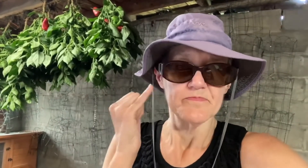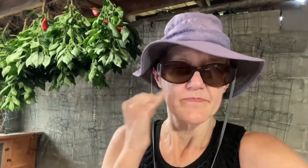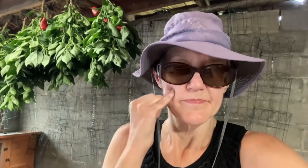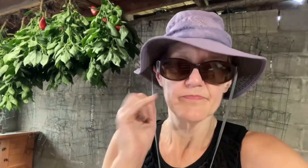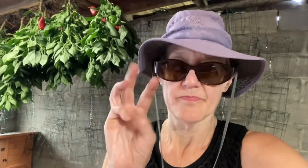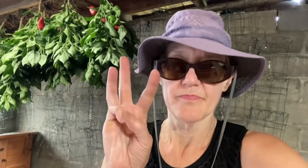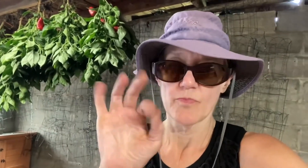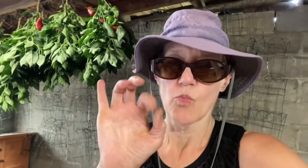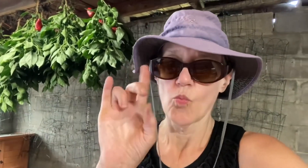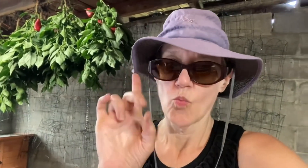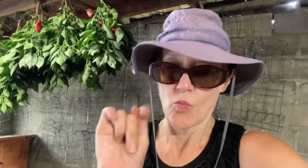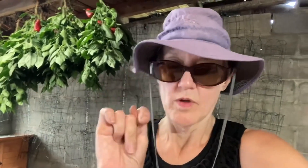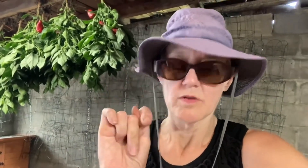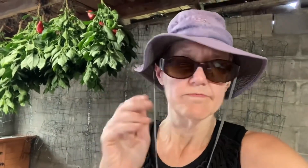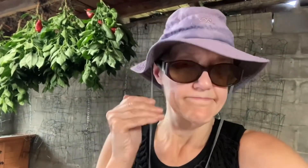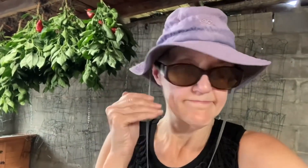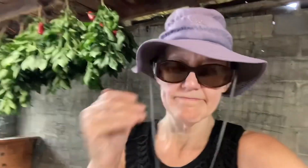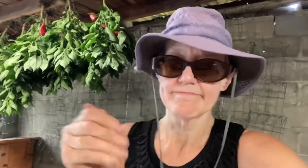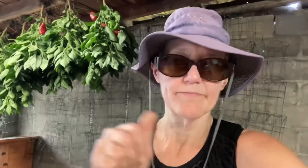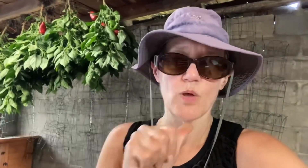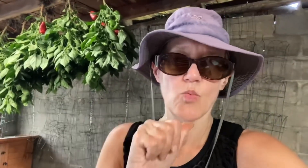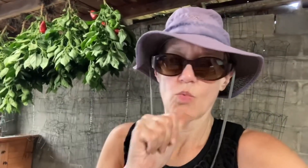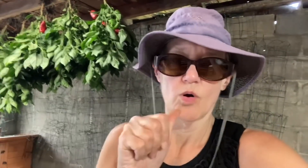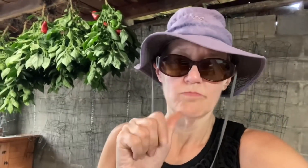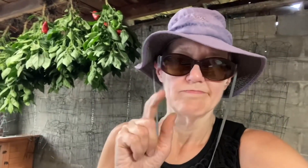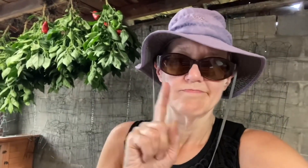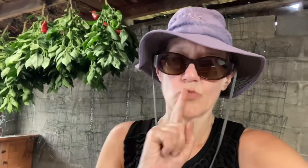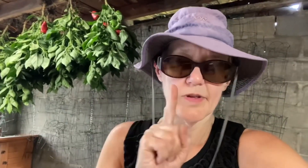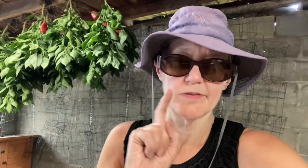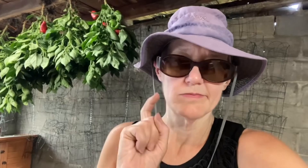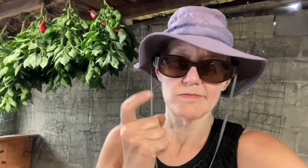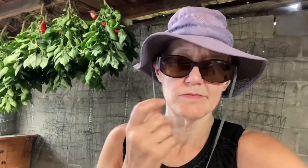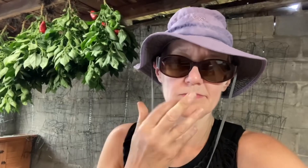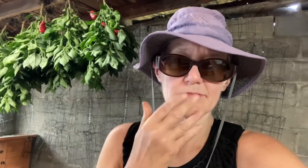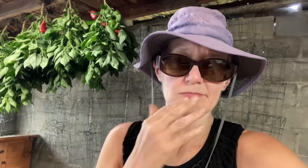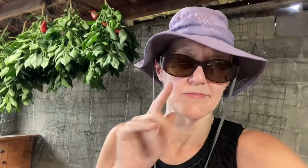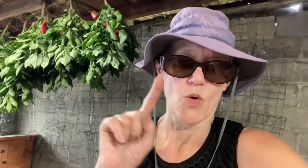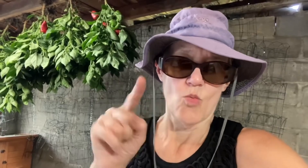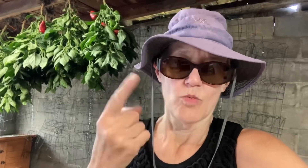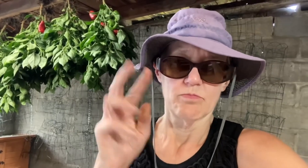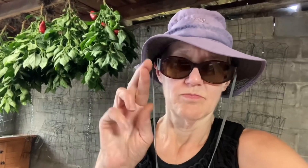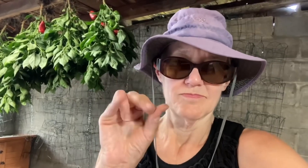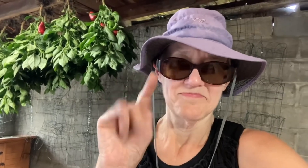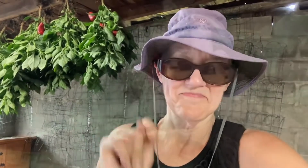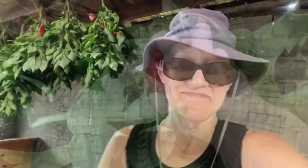stayed firm. And if they wilted, they don't really change color. They're just going to rot.